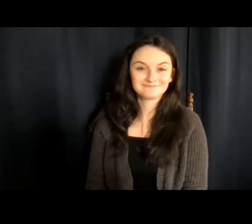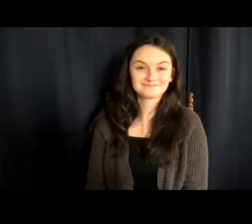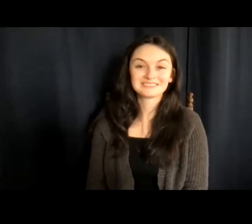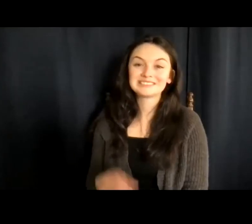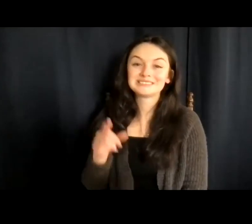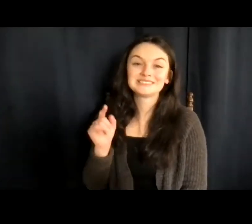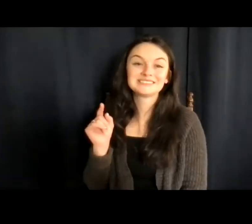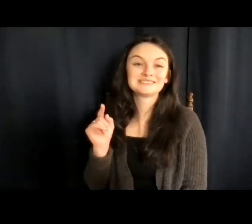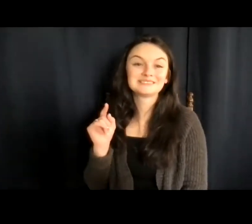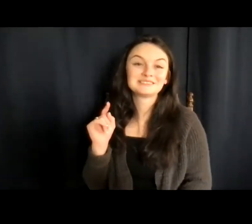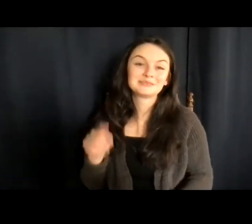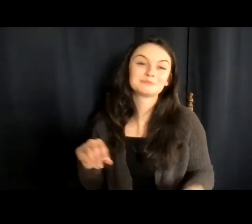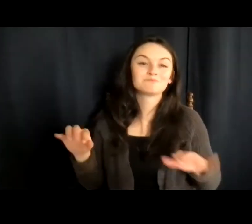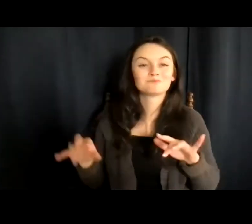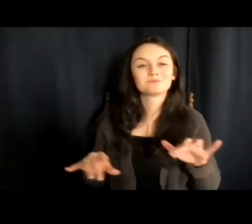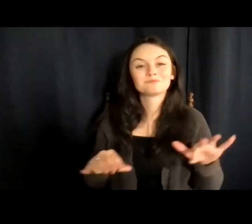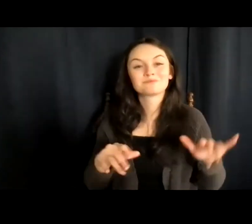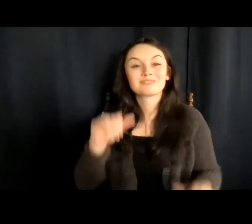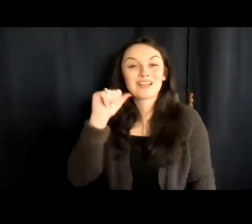the room.